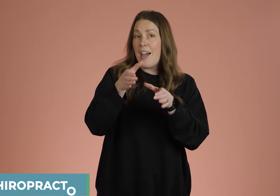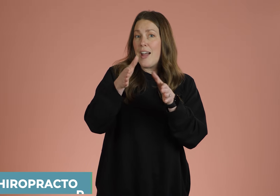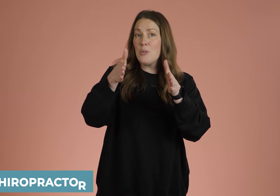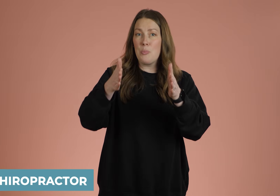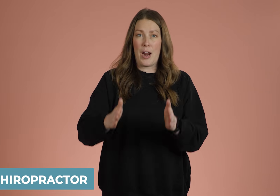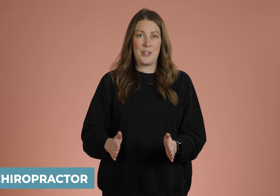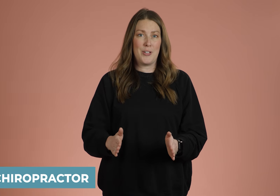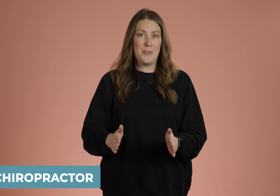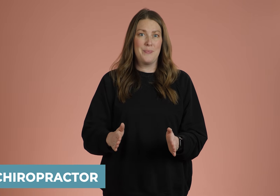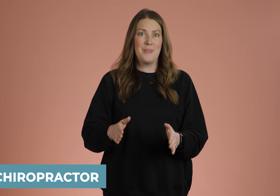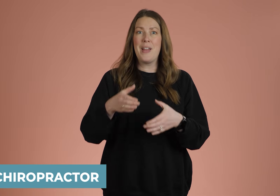Chiropractor,